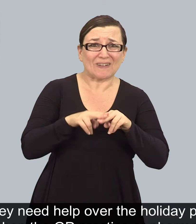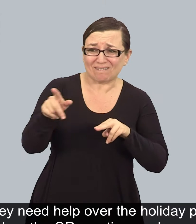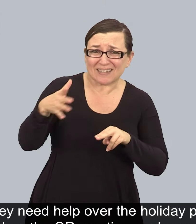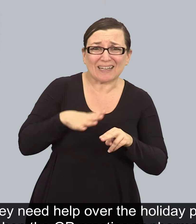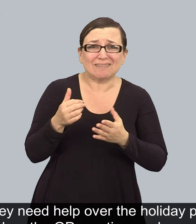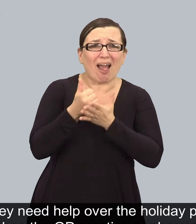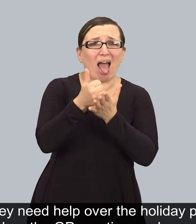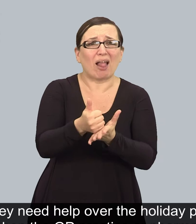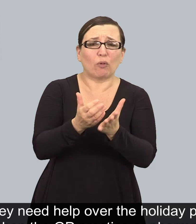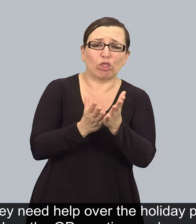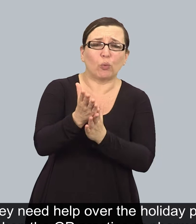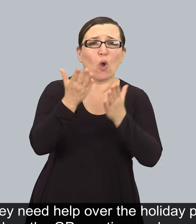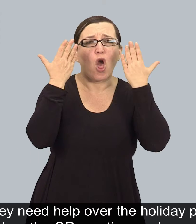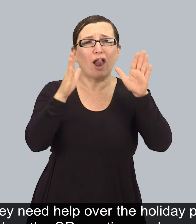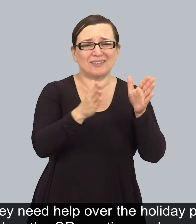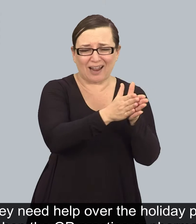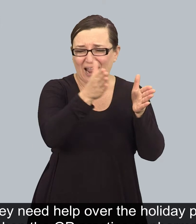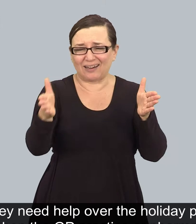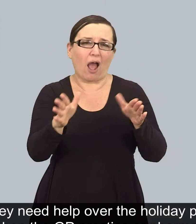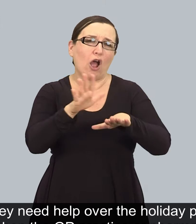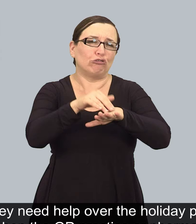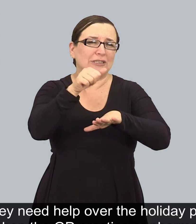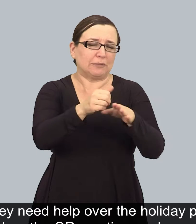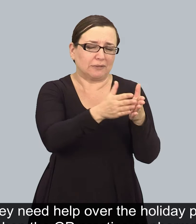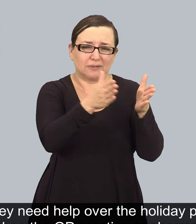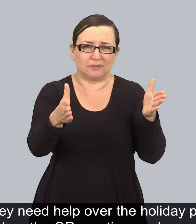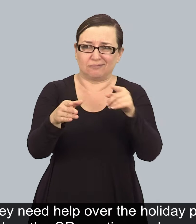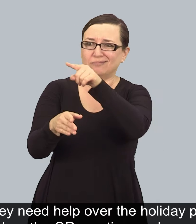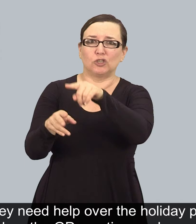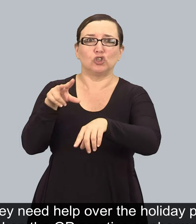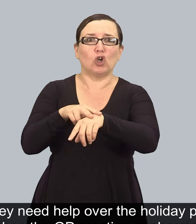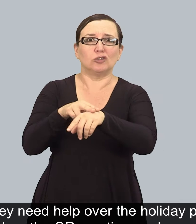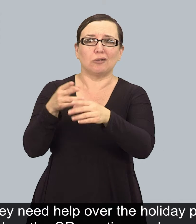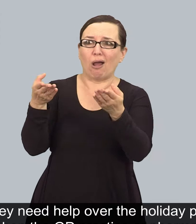If they need help over the holiday period when the GP practice or pharmacy is closed,